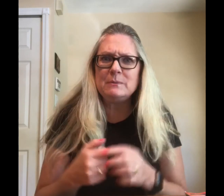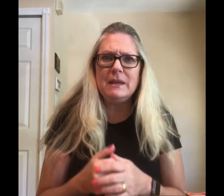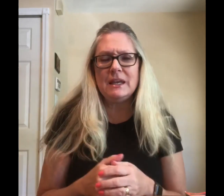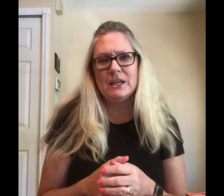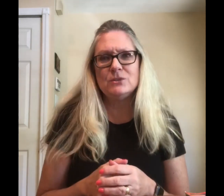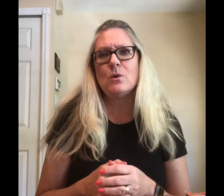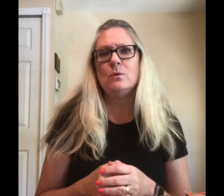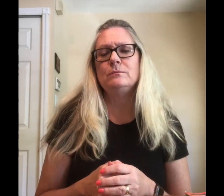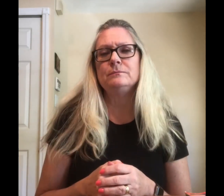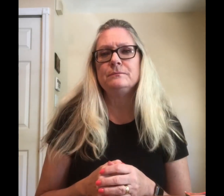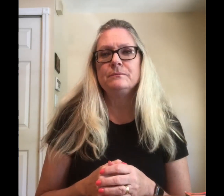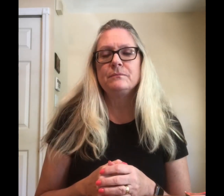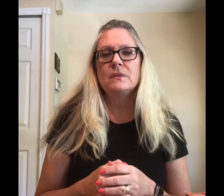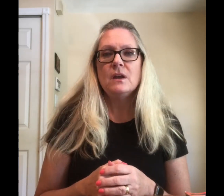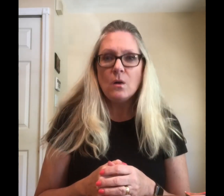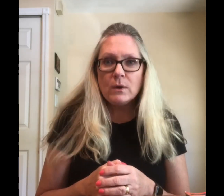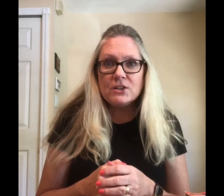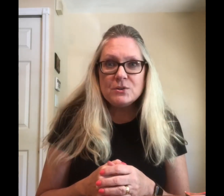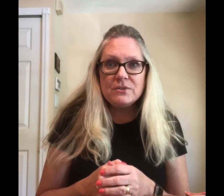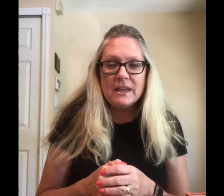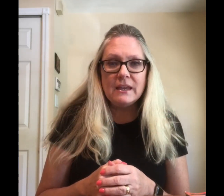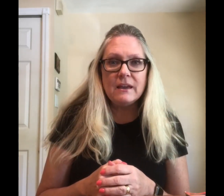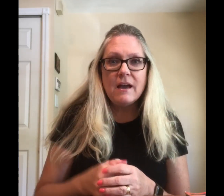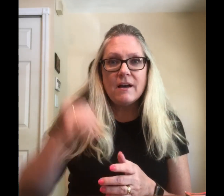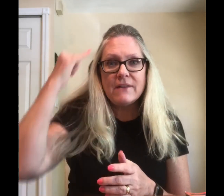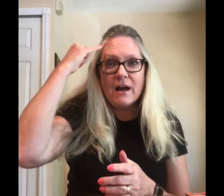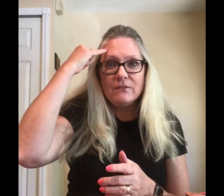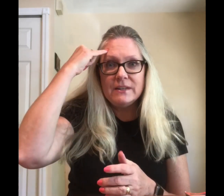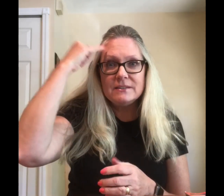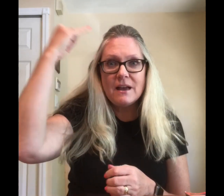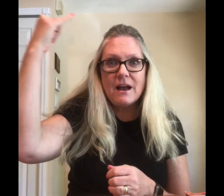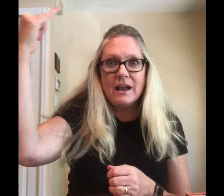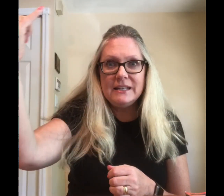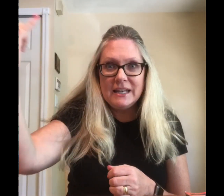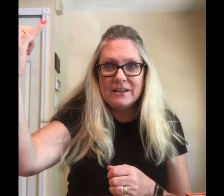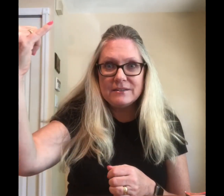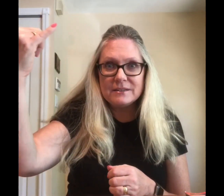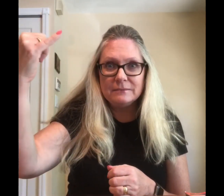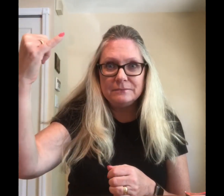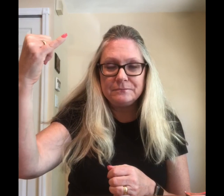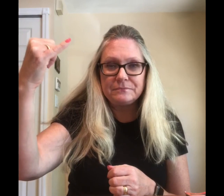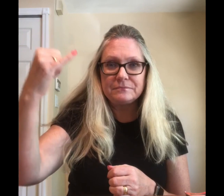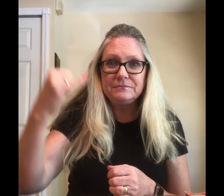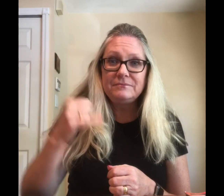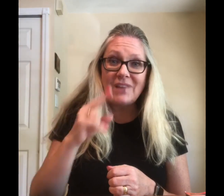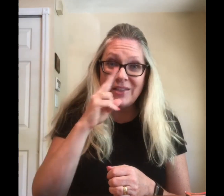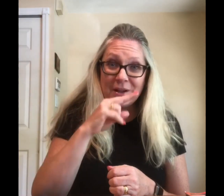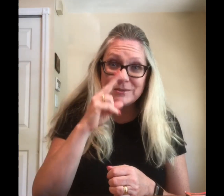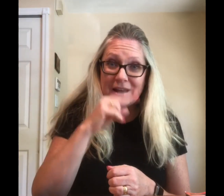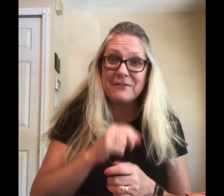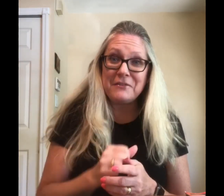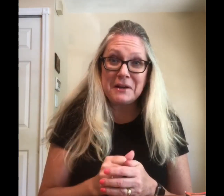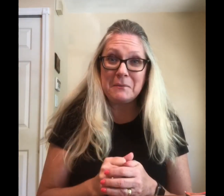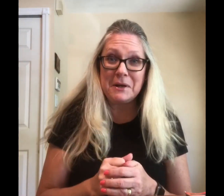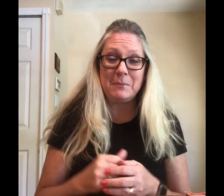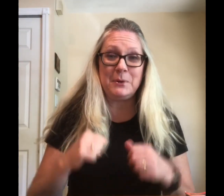making his own. What did you think of Alfie's ideas? I thought it was kind of funny when he put on the